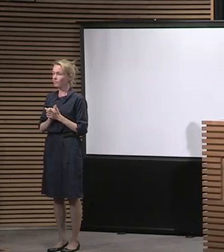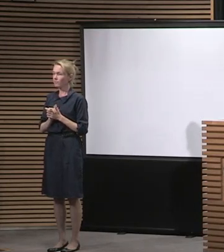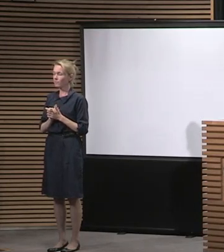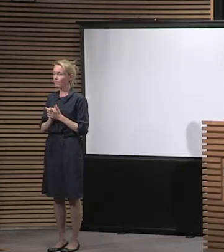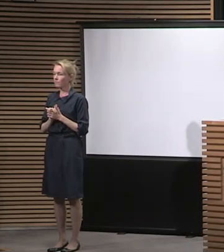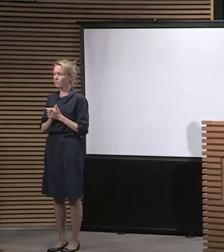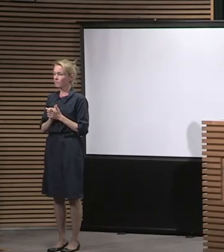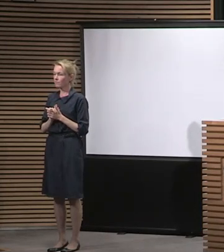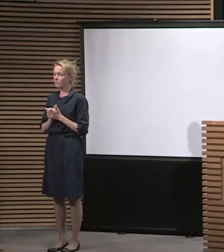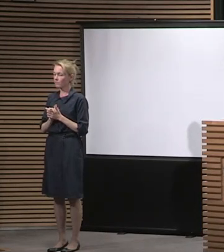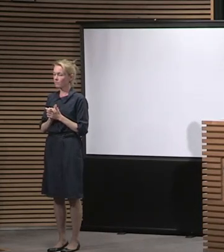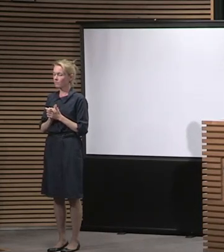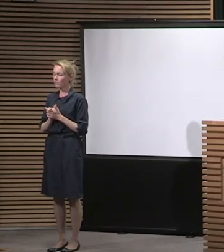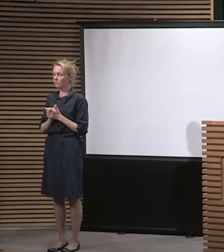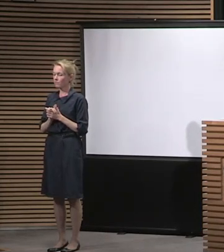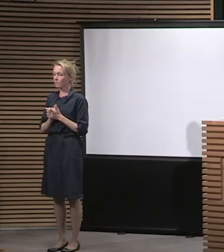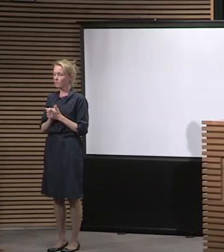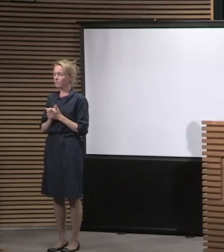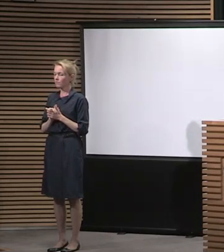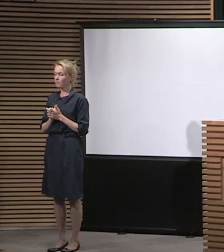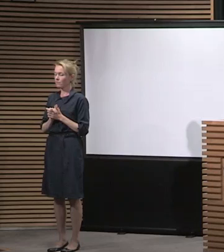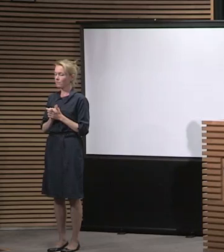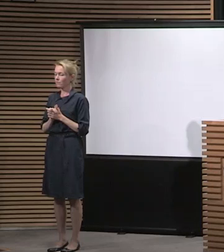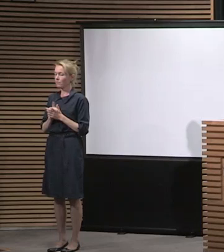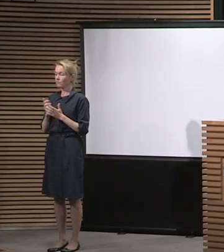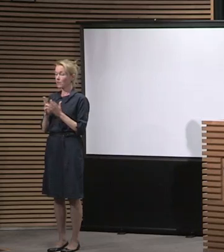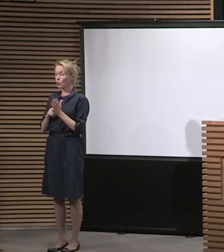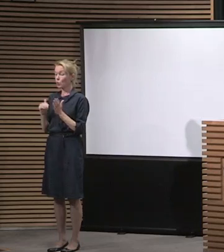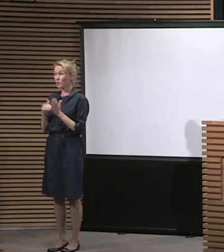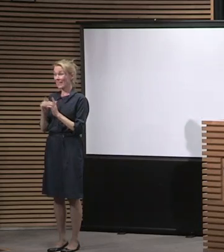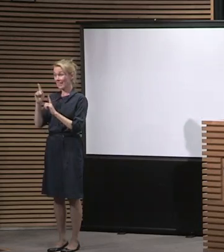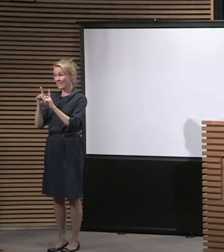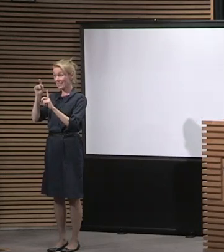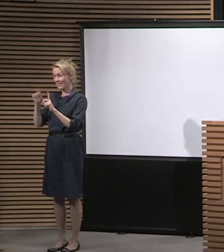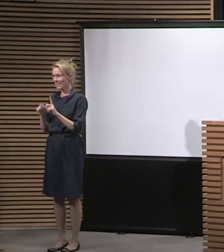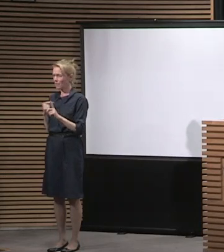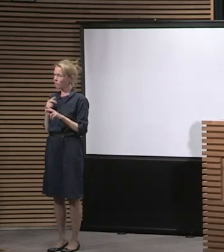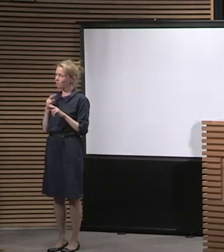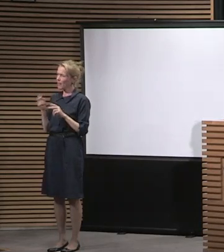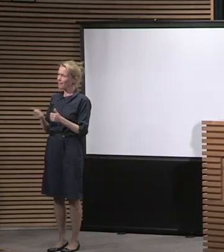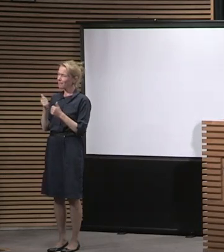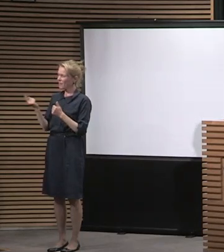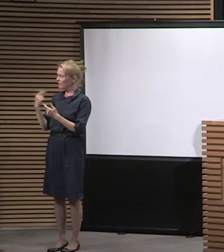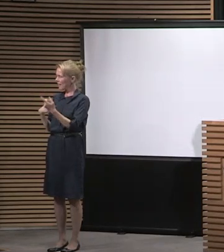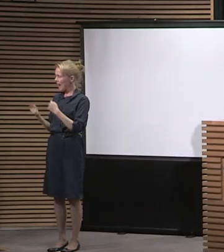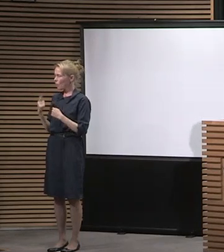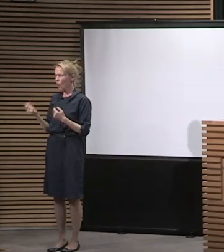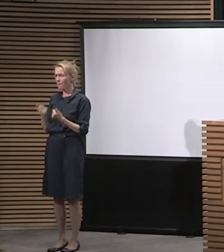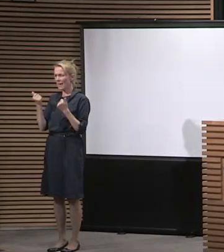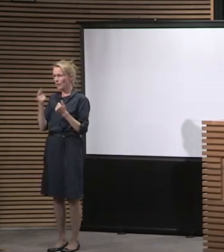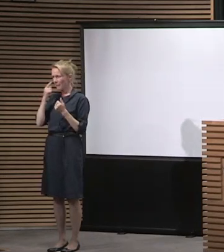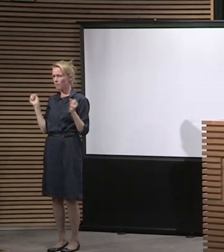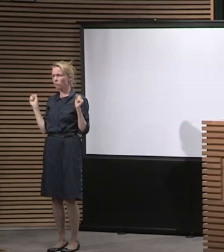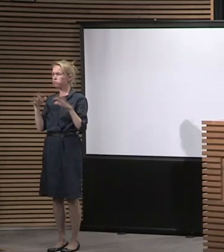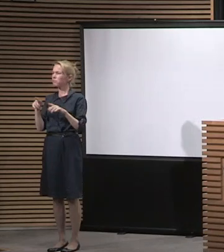A couple of issues we're observing in our cities. People are congregating in groups in outdoor places such as parks and playgrounds,